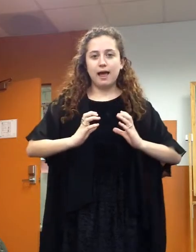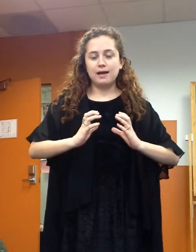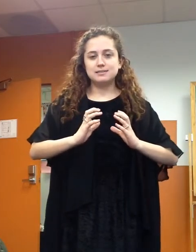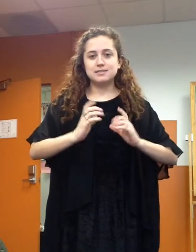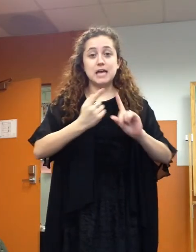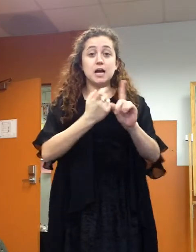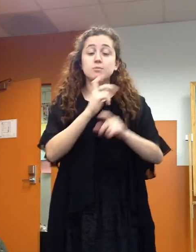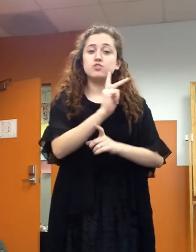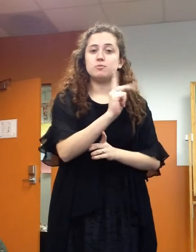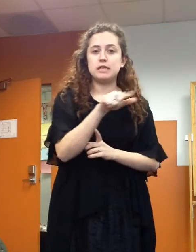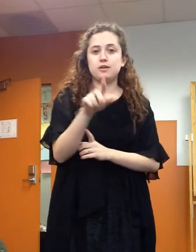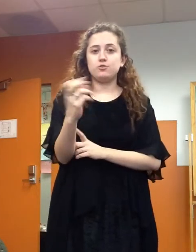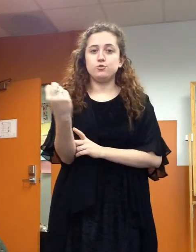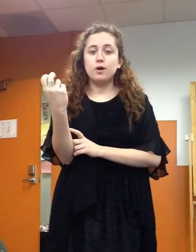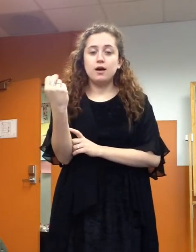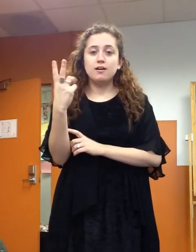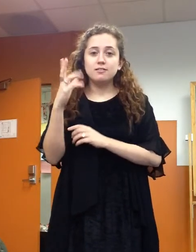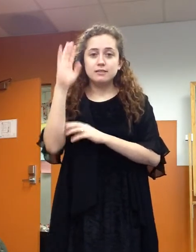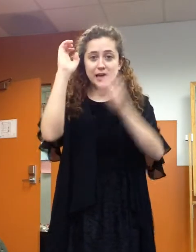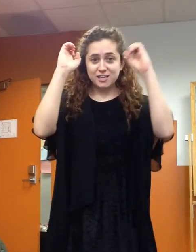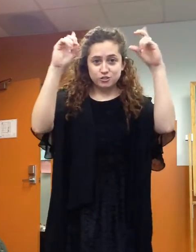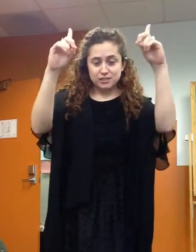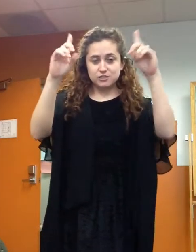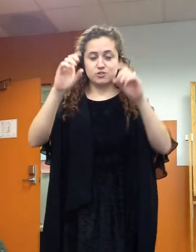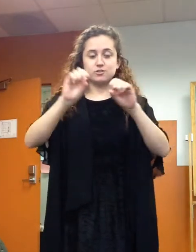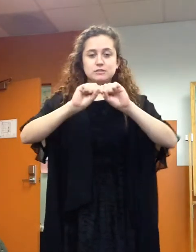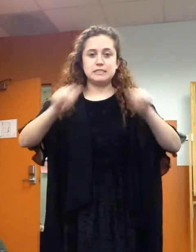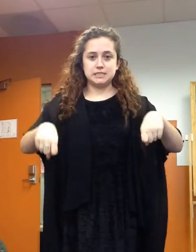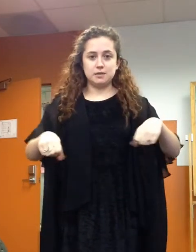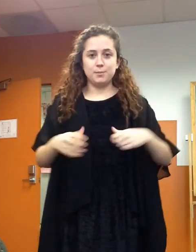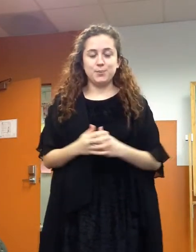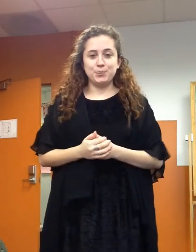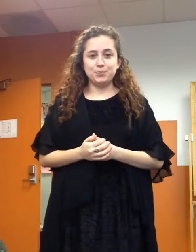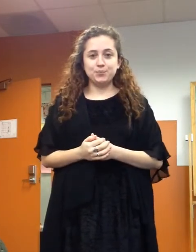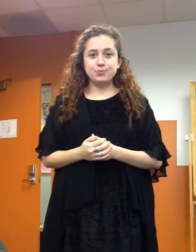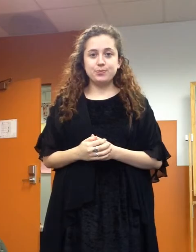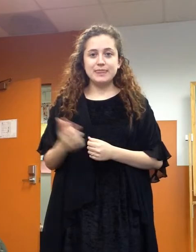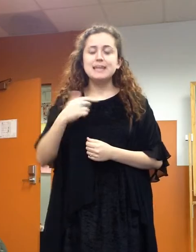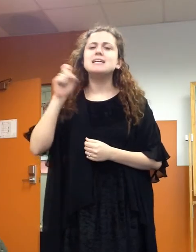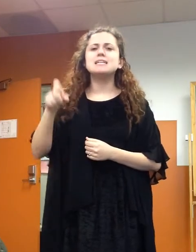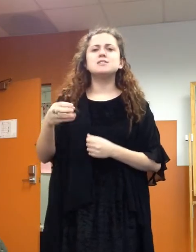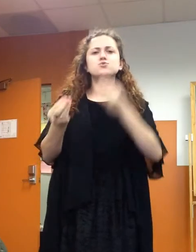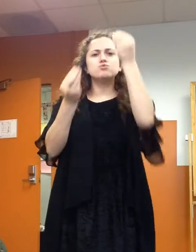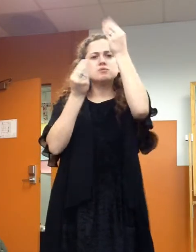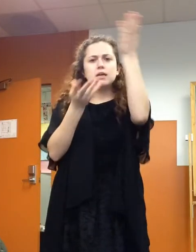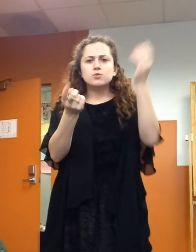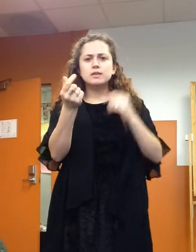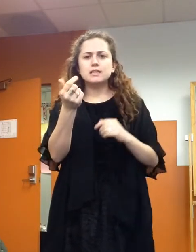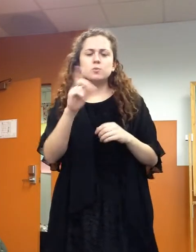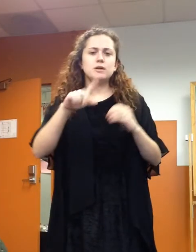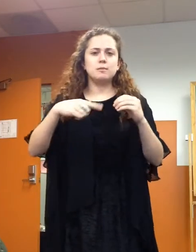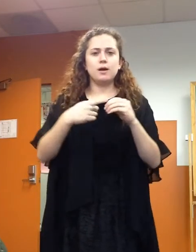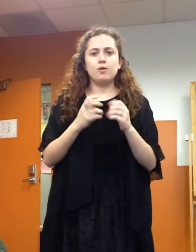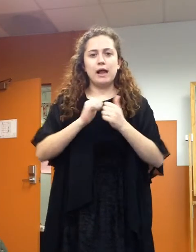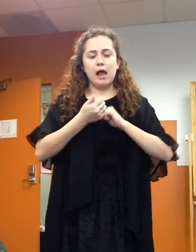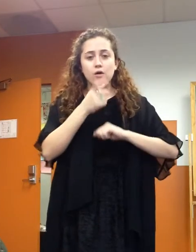educational system. And I need to tell you a little bit about how that occurred in order for